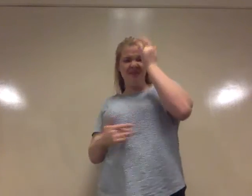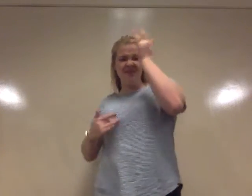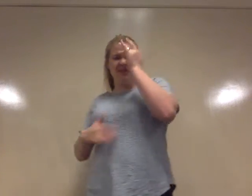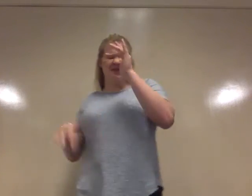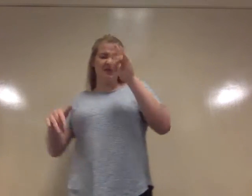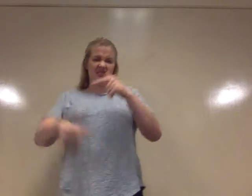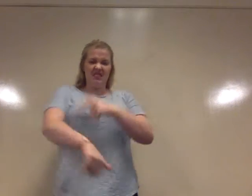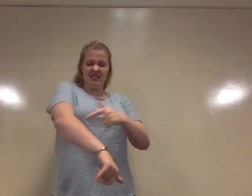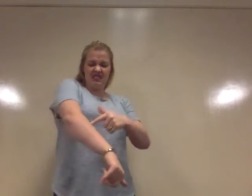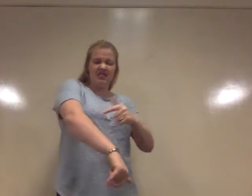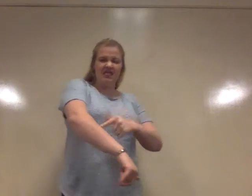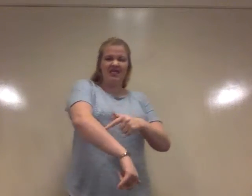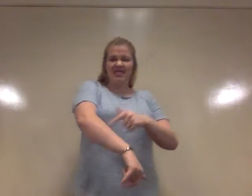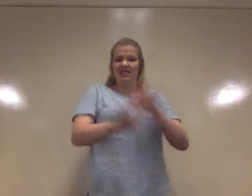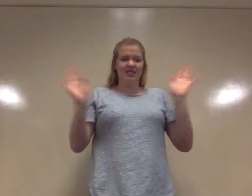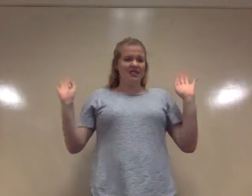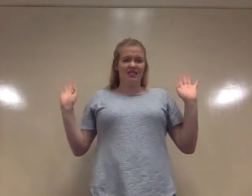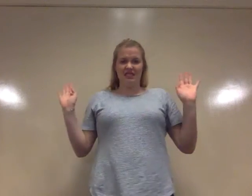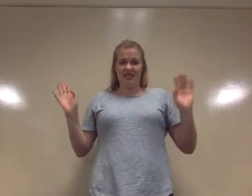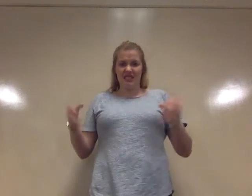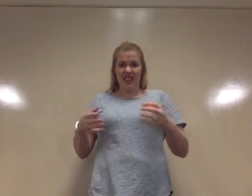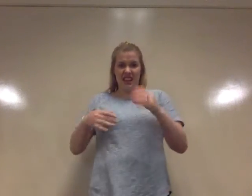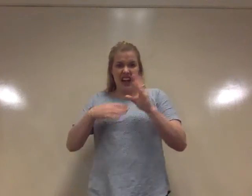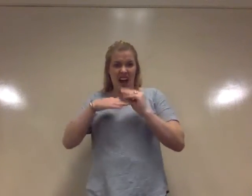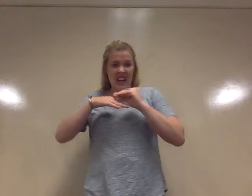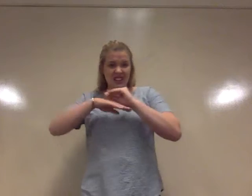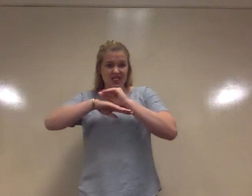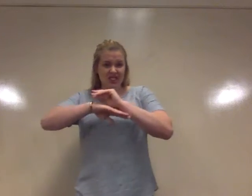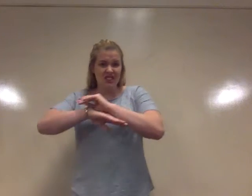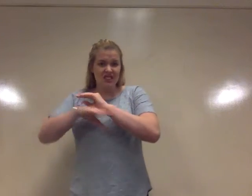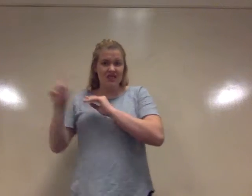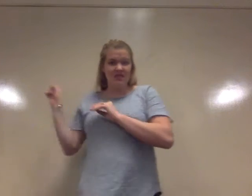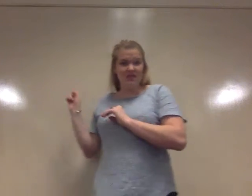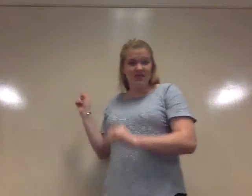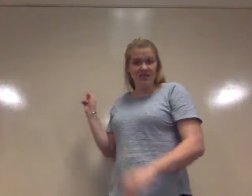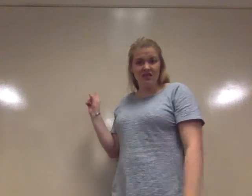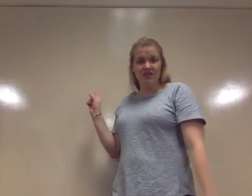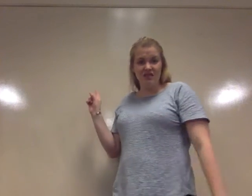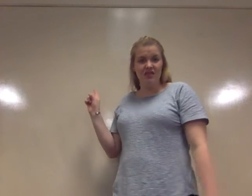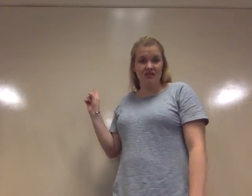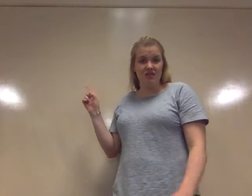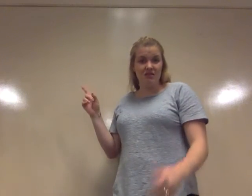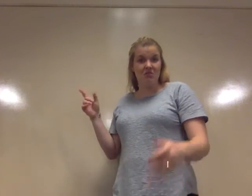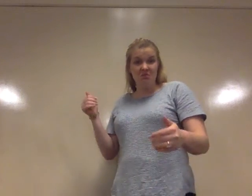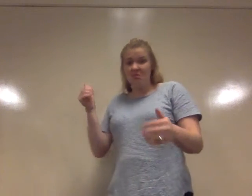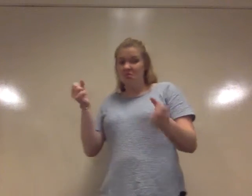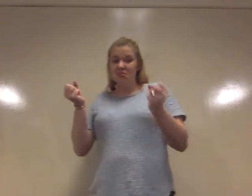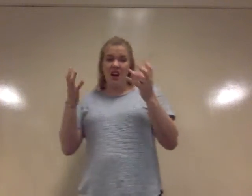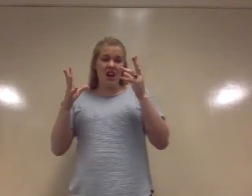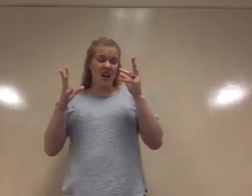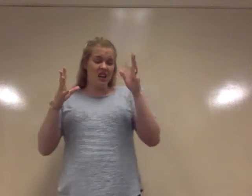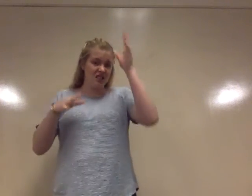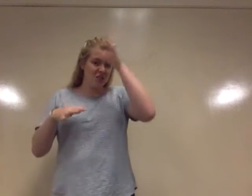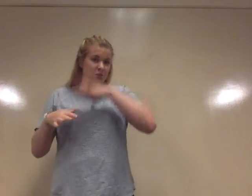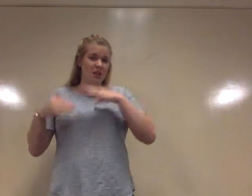diseases, osteoporosis. Prostate cancer is now the most common cancer in American men. Doctors say we really need to eat less